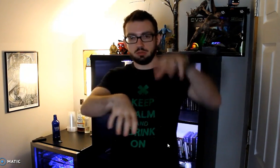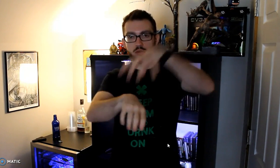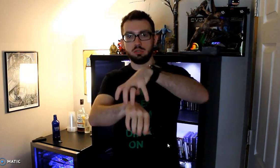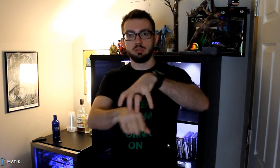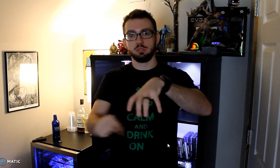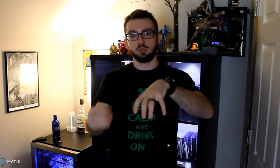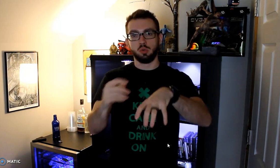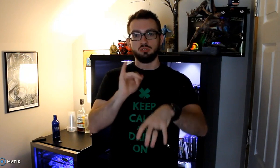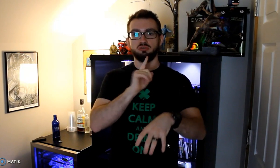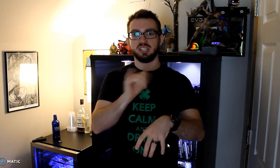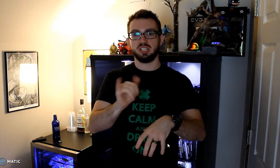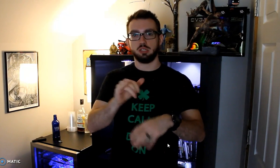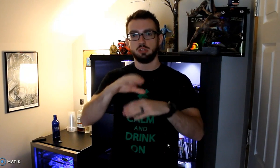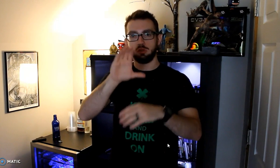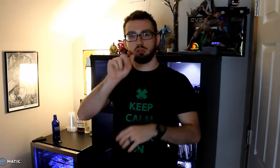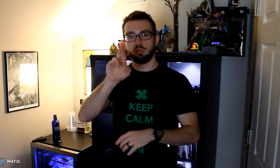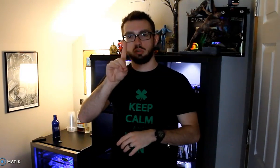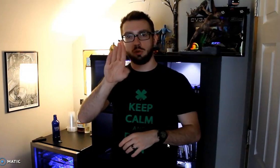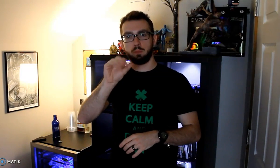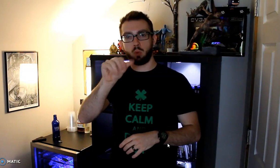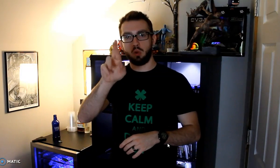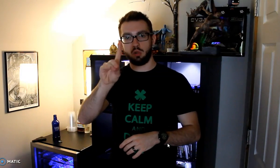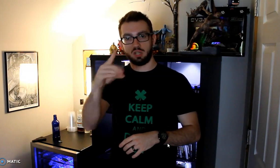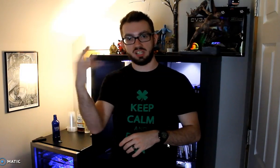But there were 2 boxes inside of the box.